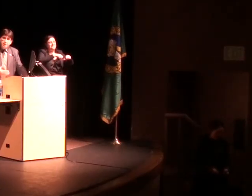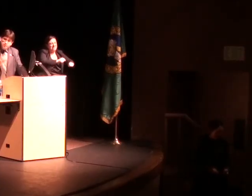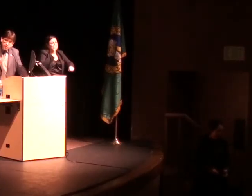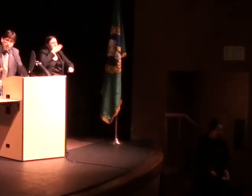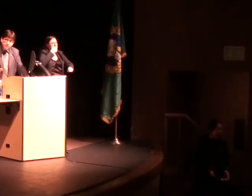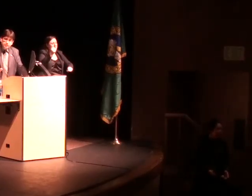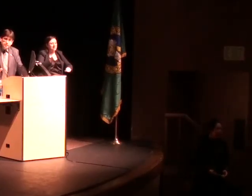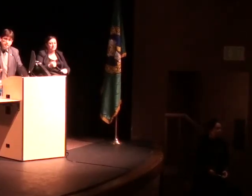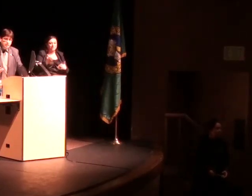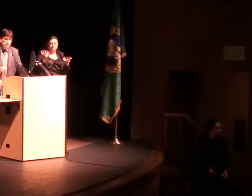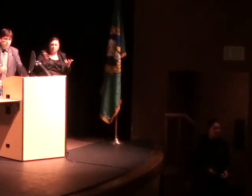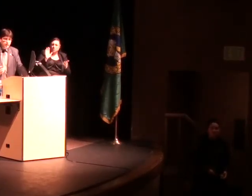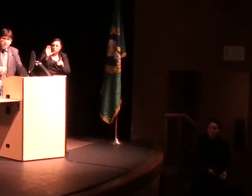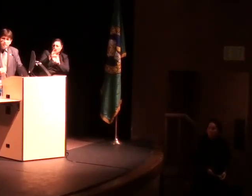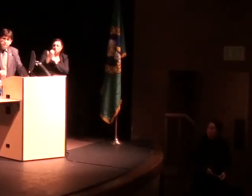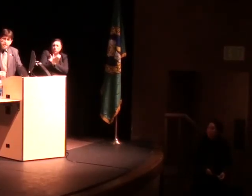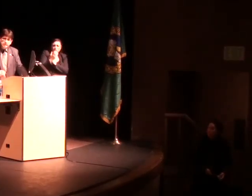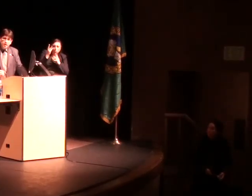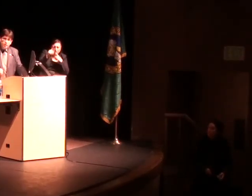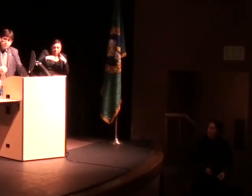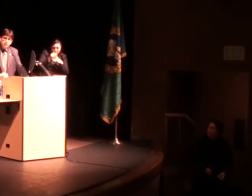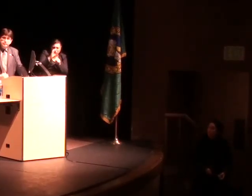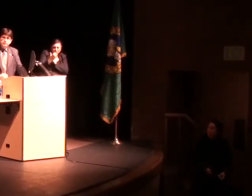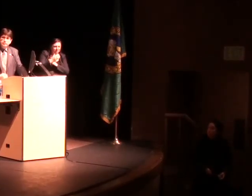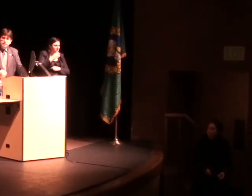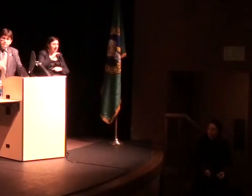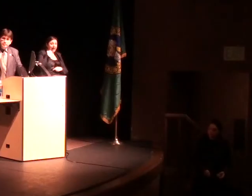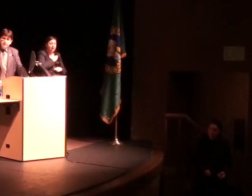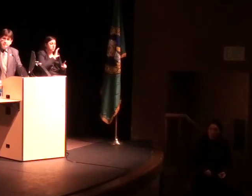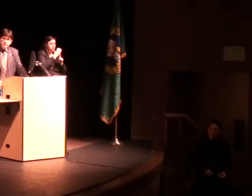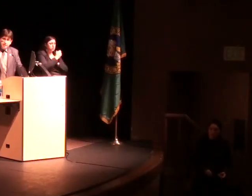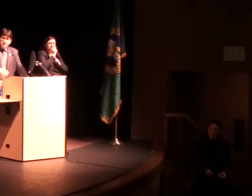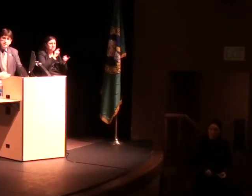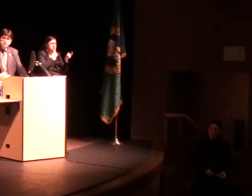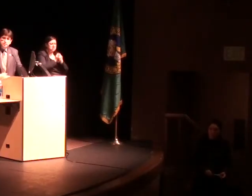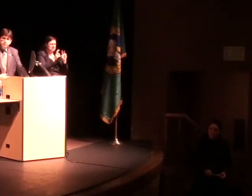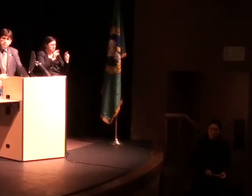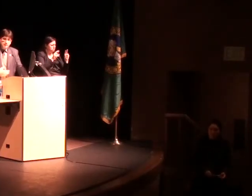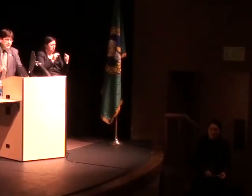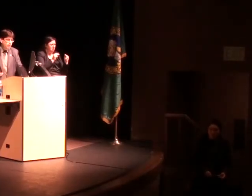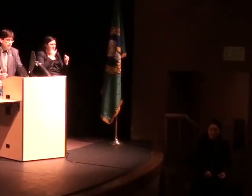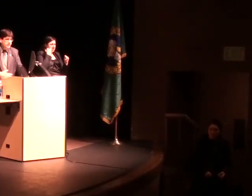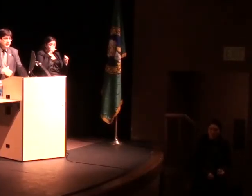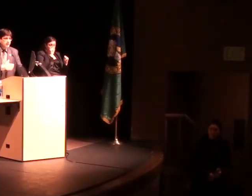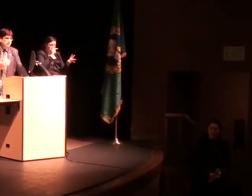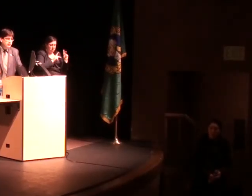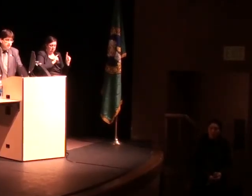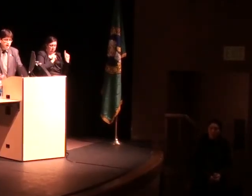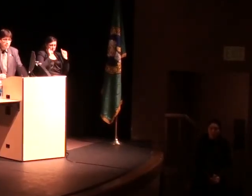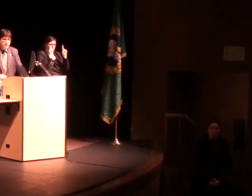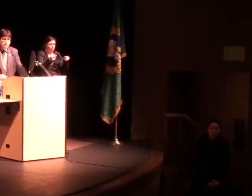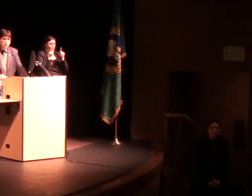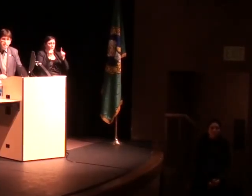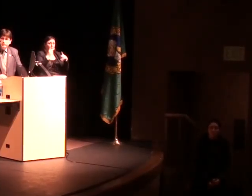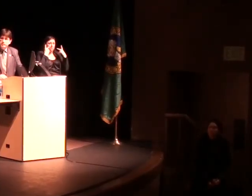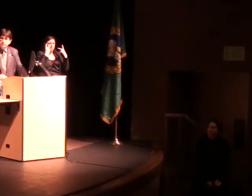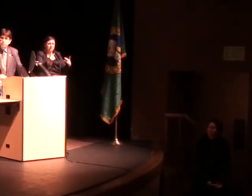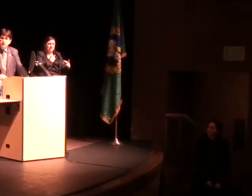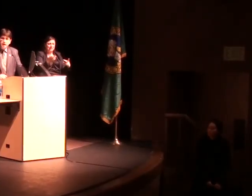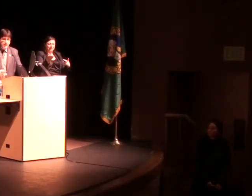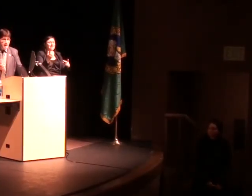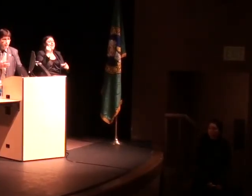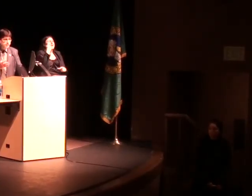okay, about your culture. We are not going to change our culture because the Americans go to Cuba. By the way, we see a lot of American movies